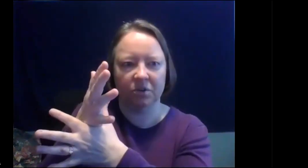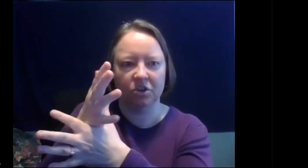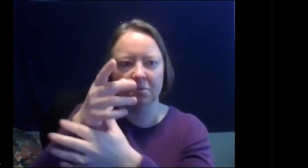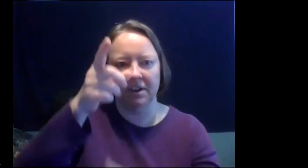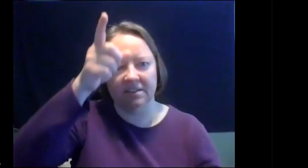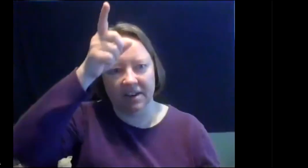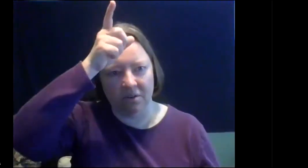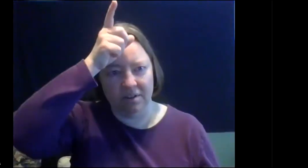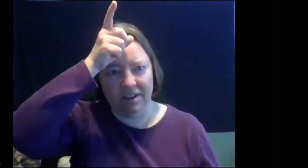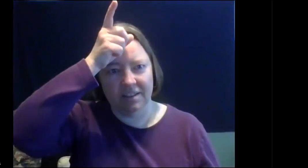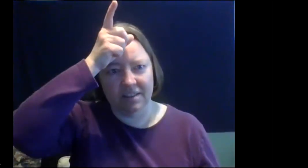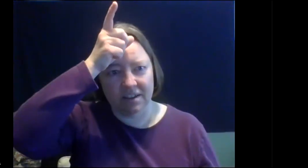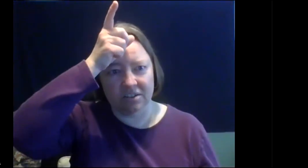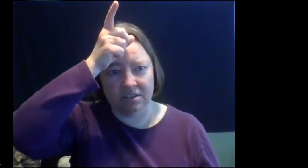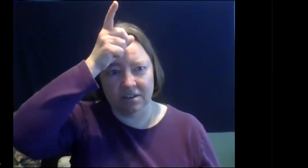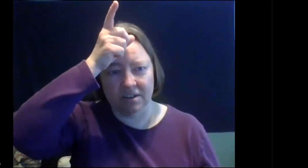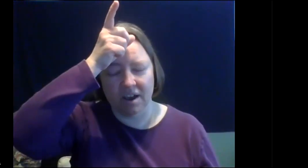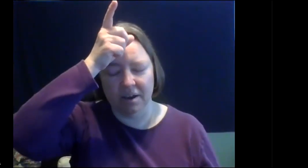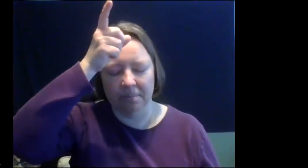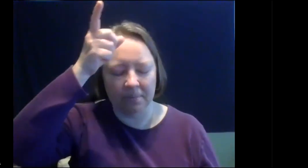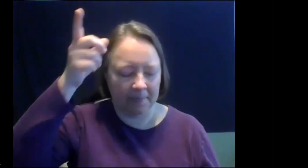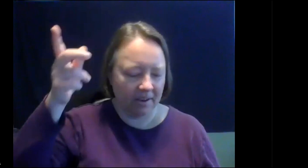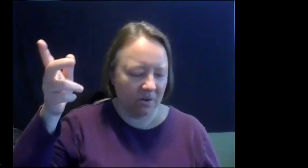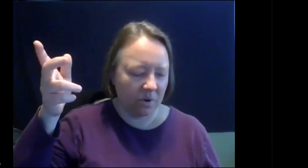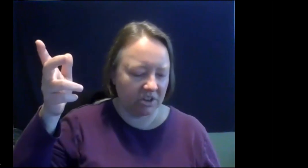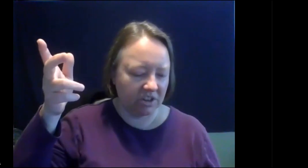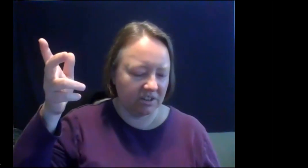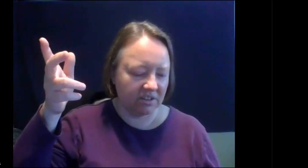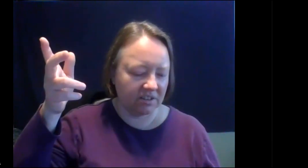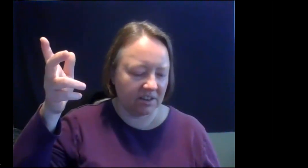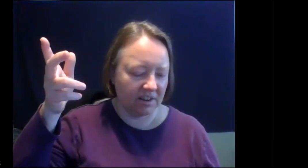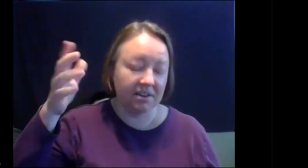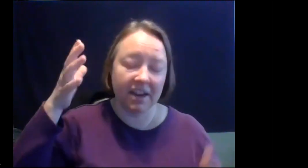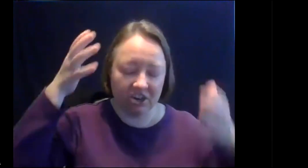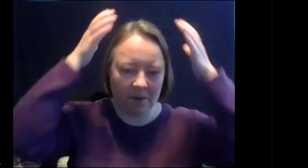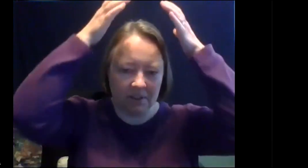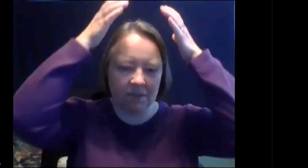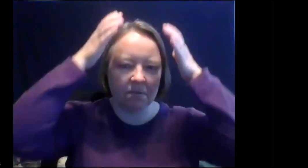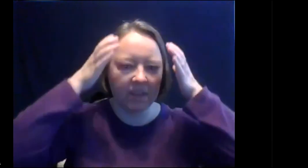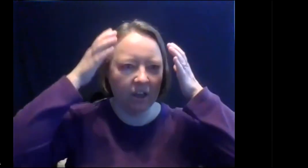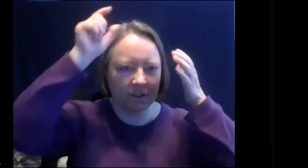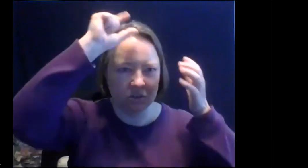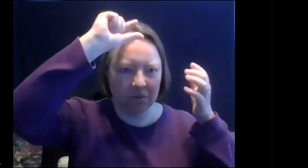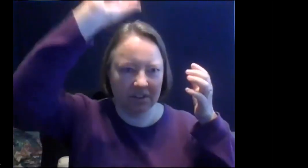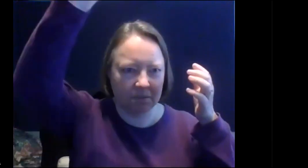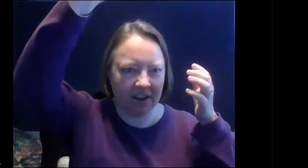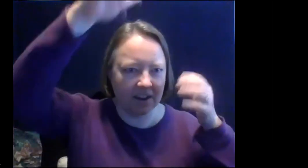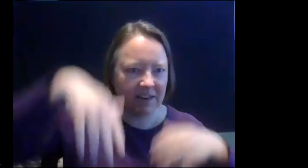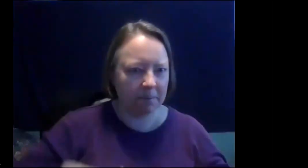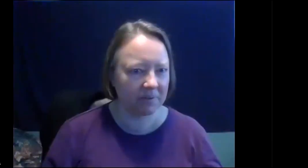for Germany, it's now this, which is an indication, I believe, of the helmets with the spike on top of